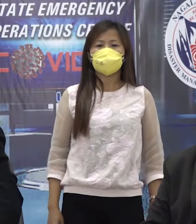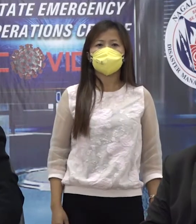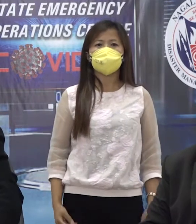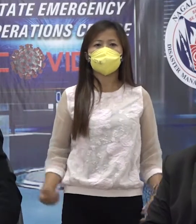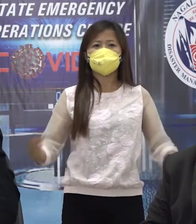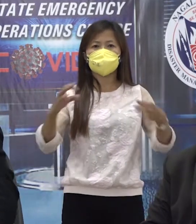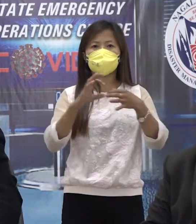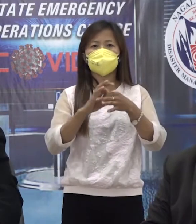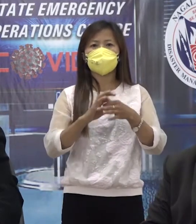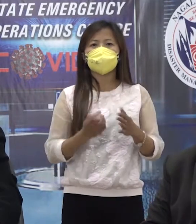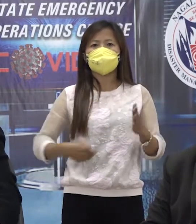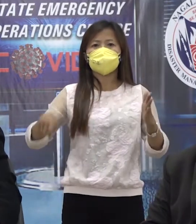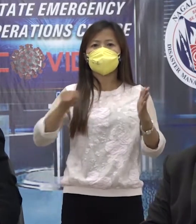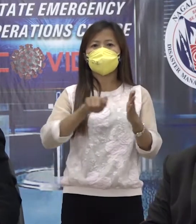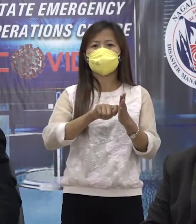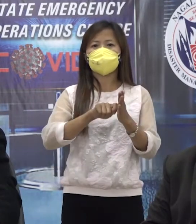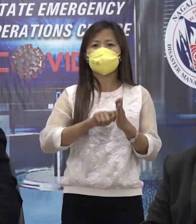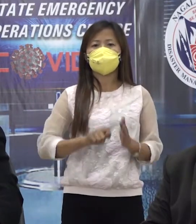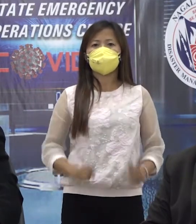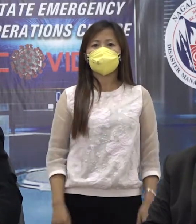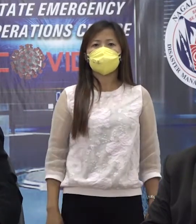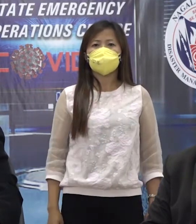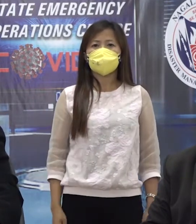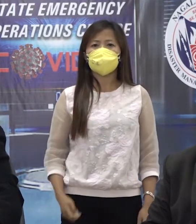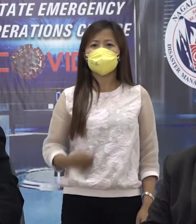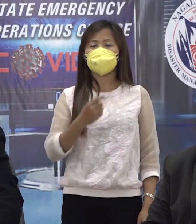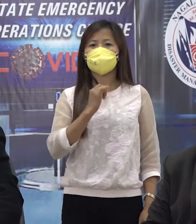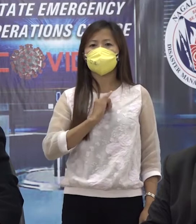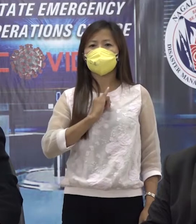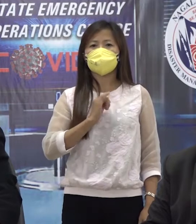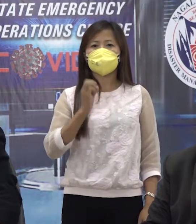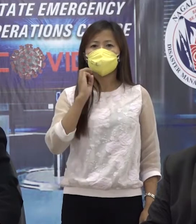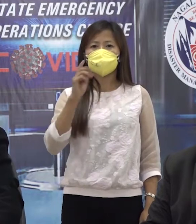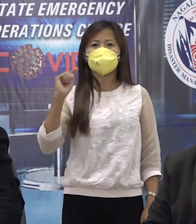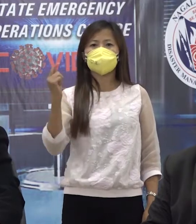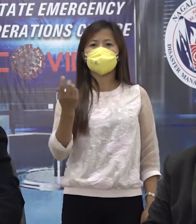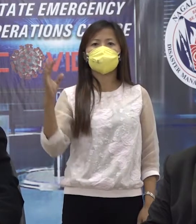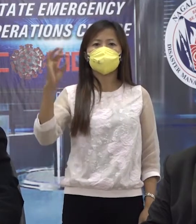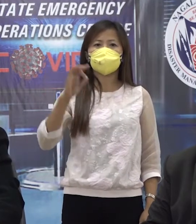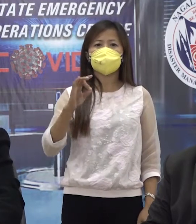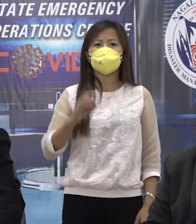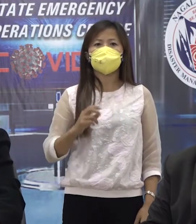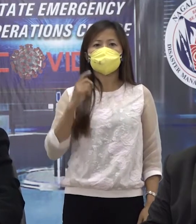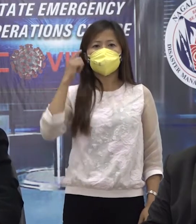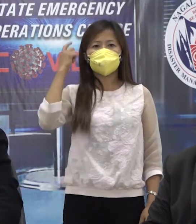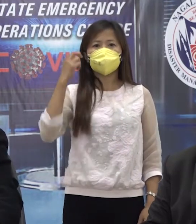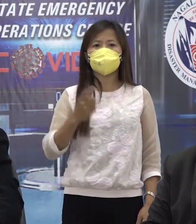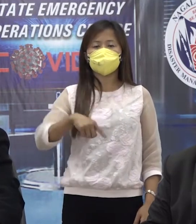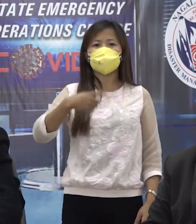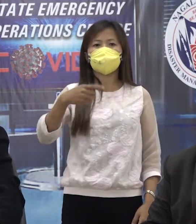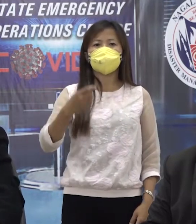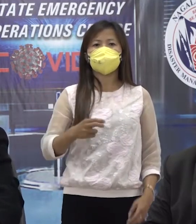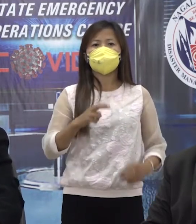In connection with the lockdown, I will once again like to remind every farmer